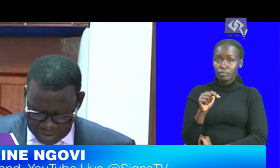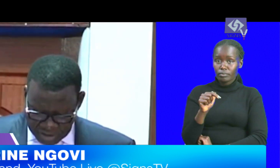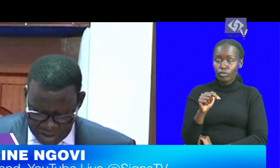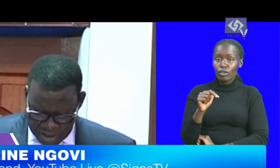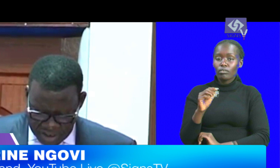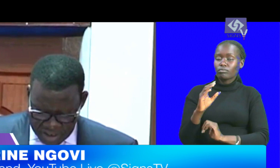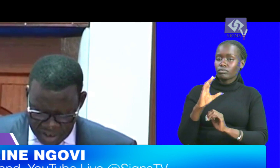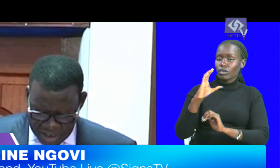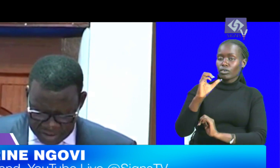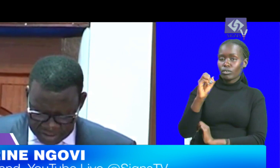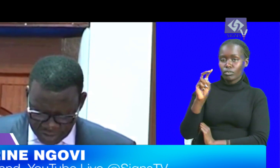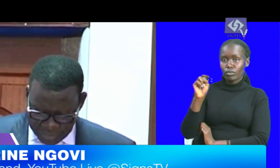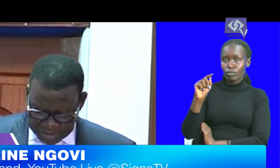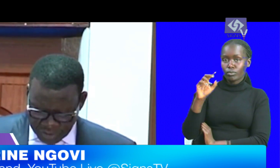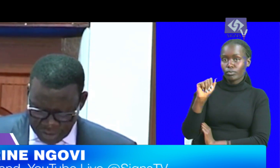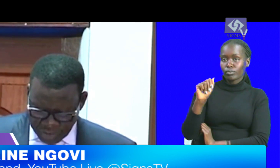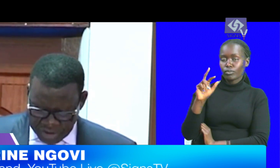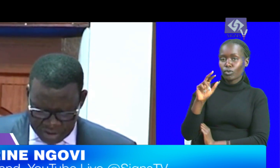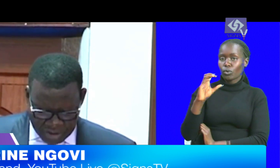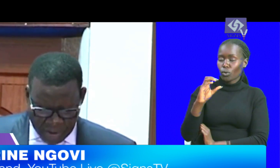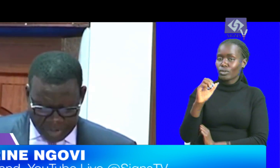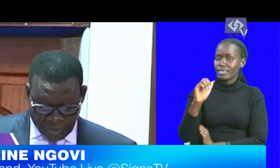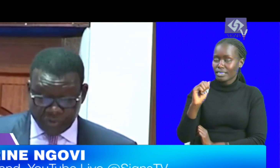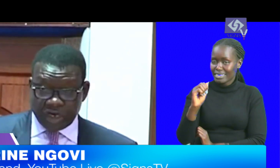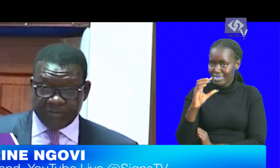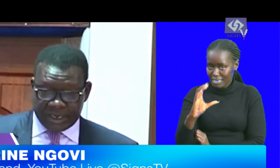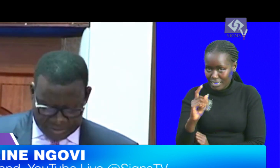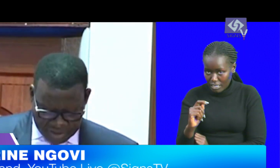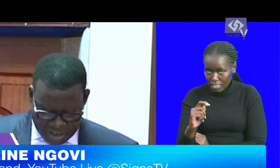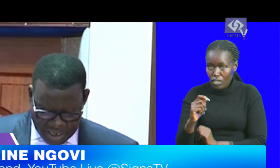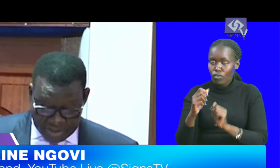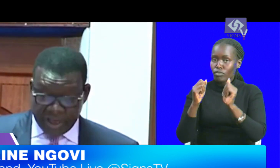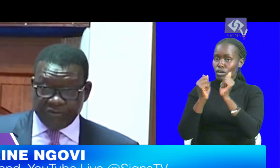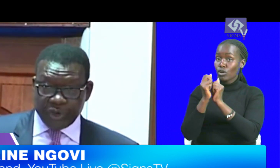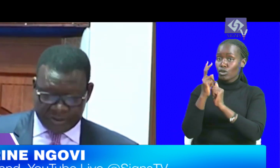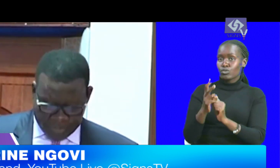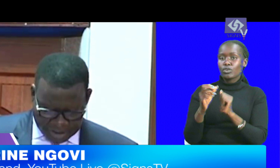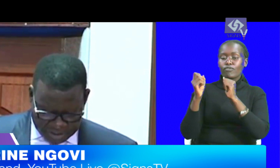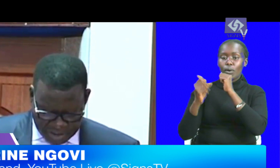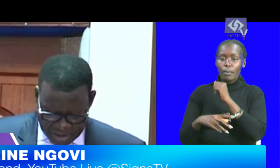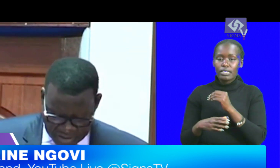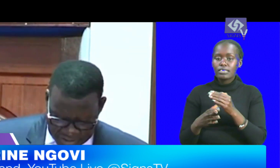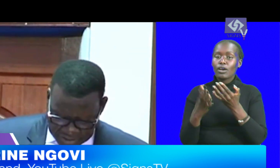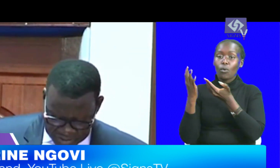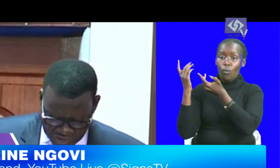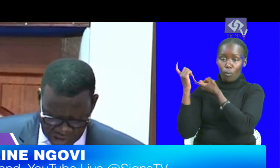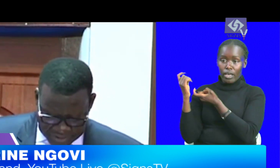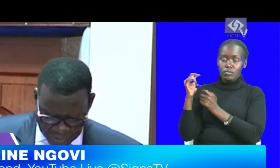contract is to be executed within a period of 12 months, and therefore we expect that challenge of